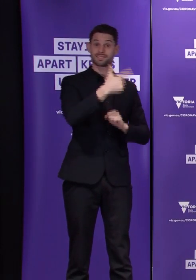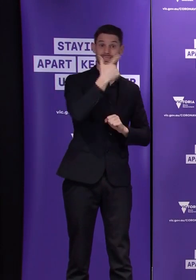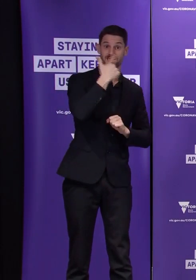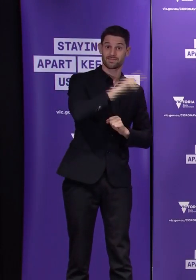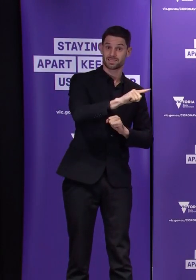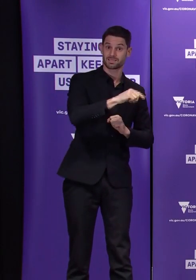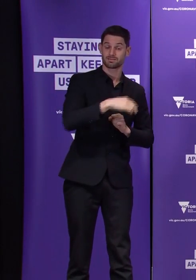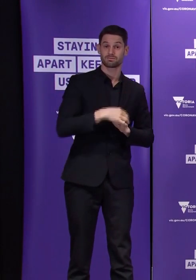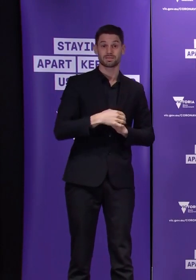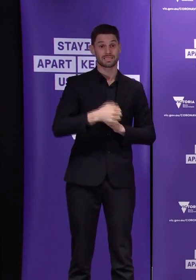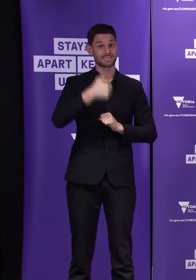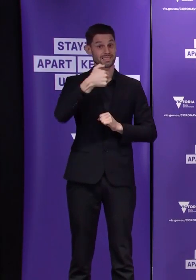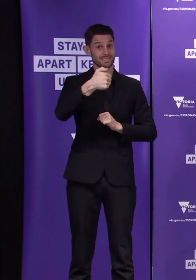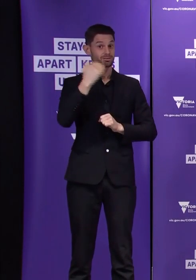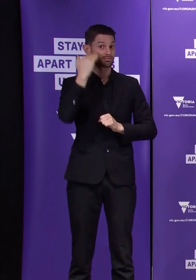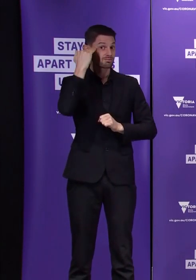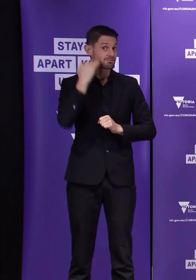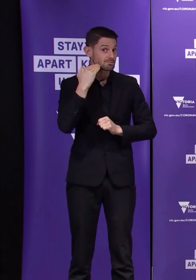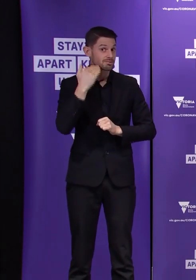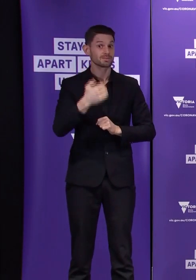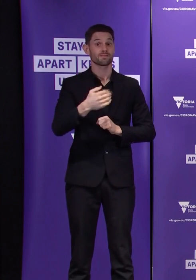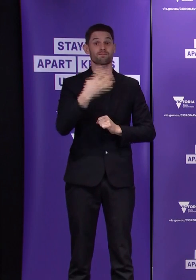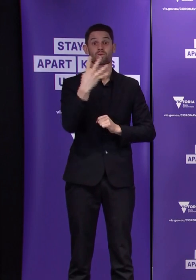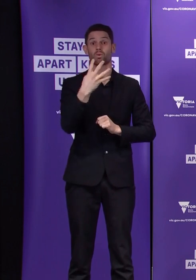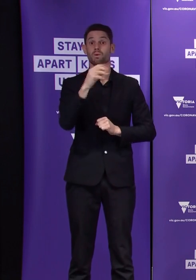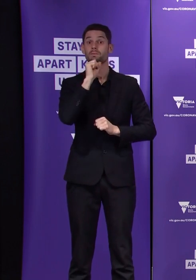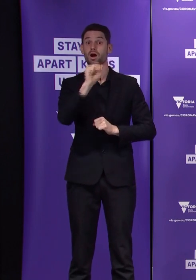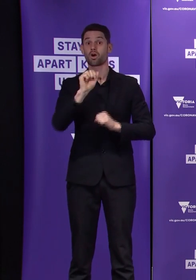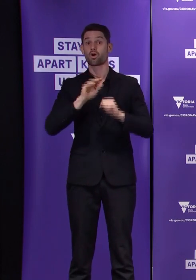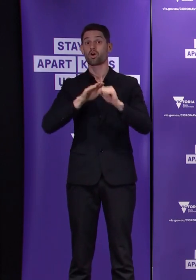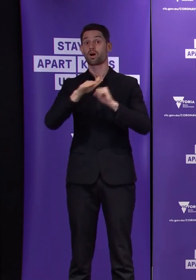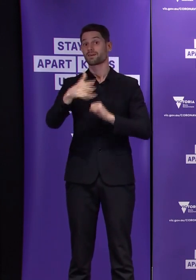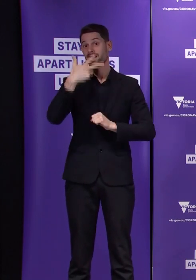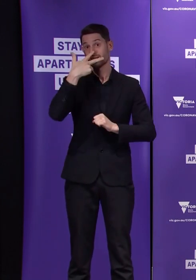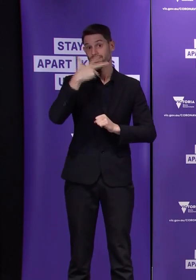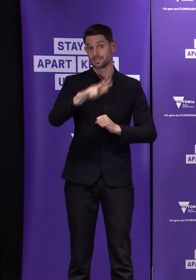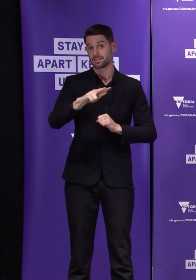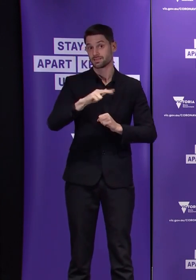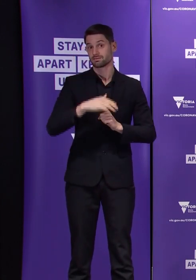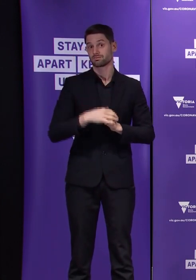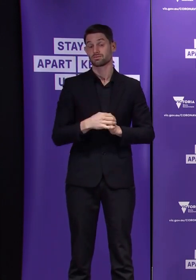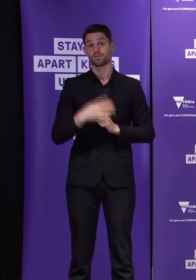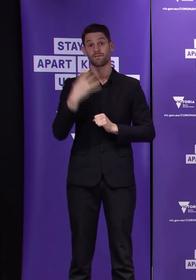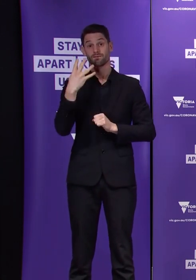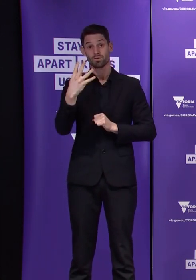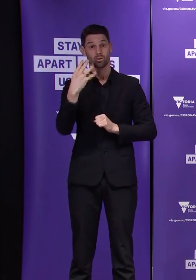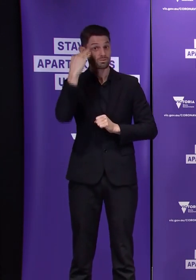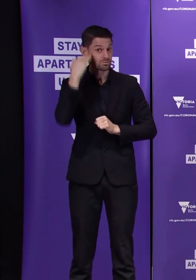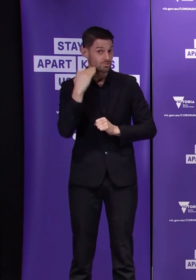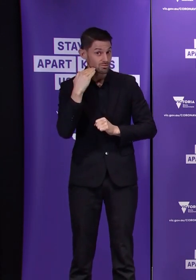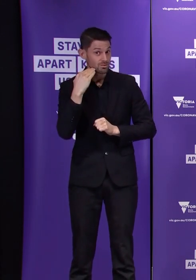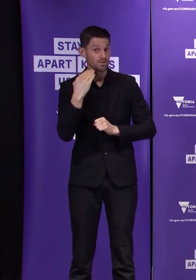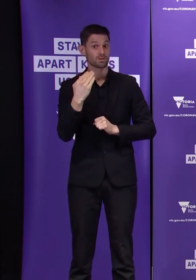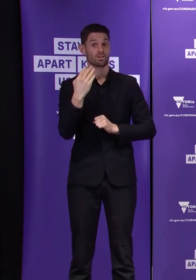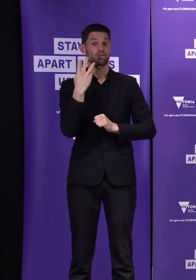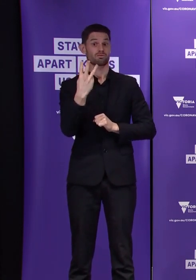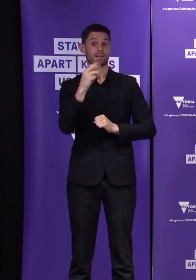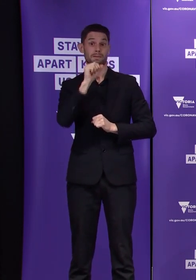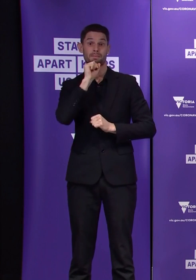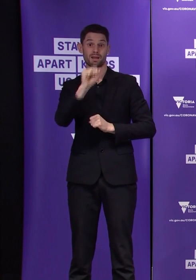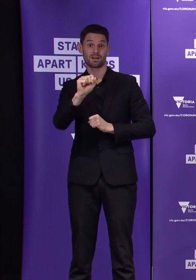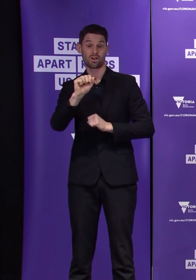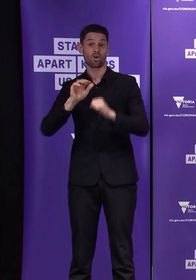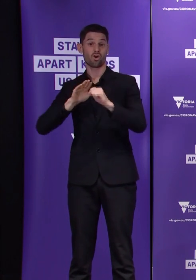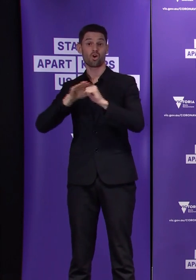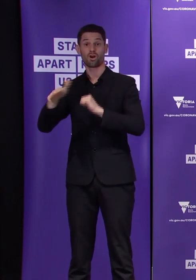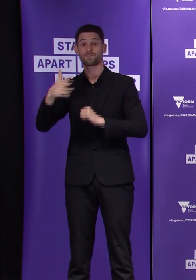70s, 6 females and 4 males in their 80s, 4 females and 3 males in